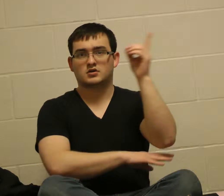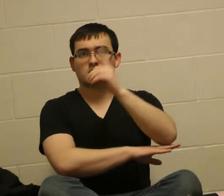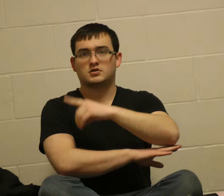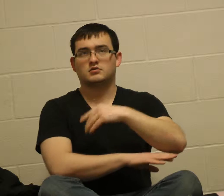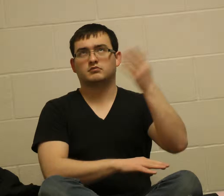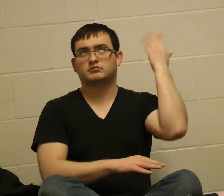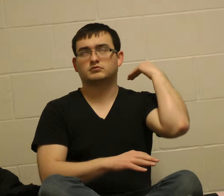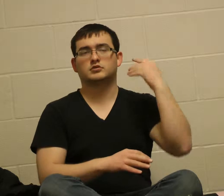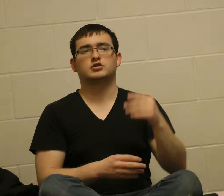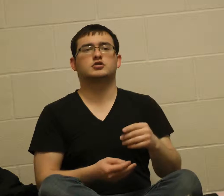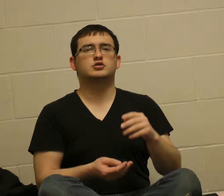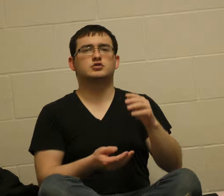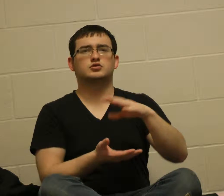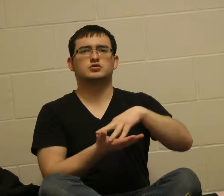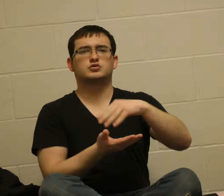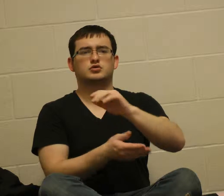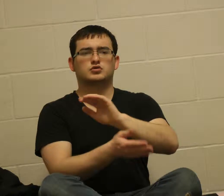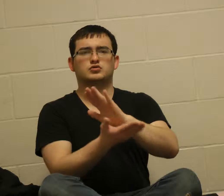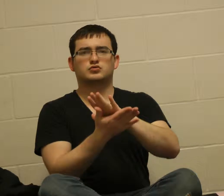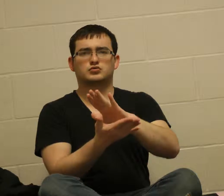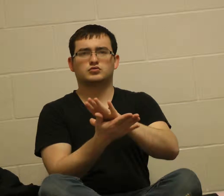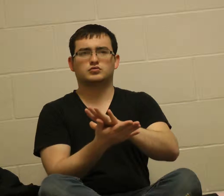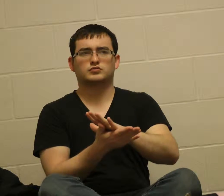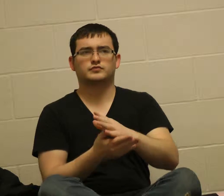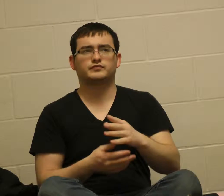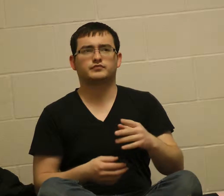scientist, opens up a book and just begins lecturing